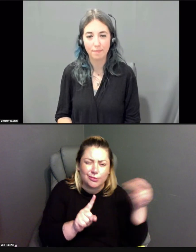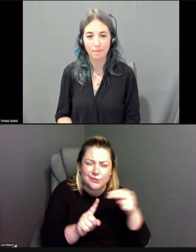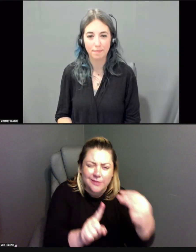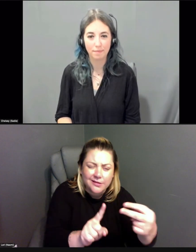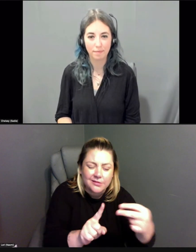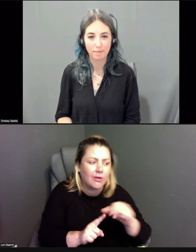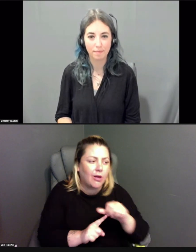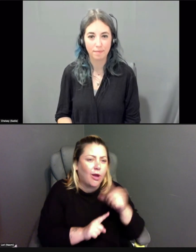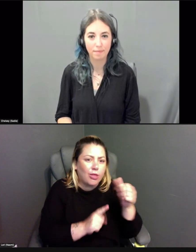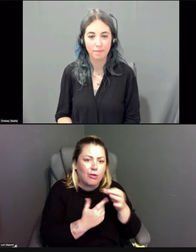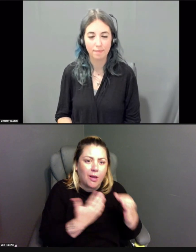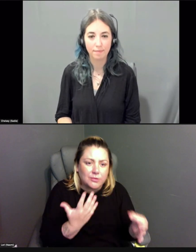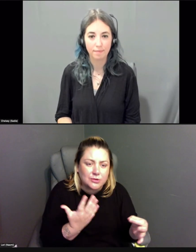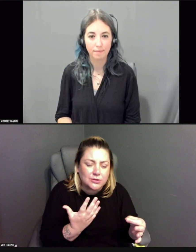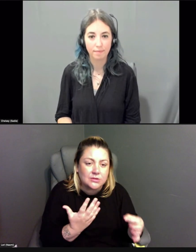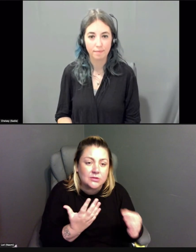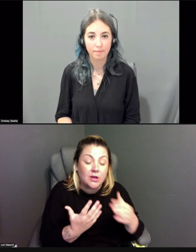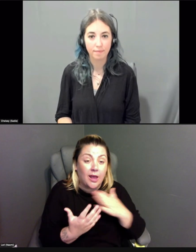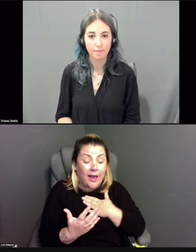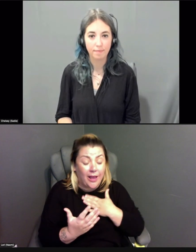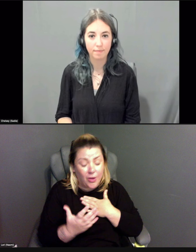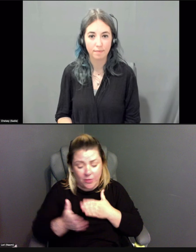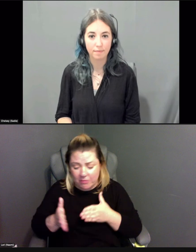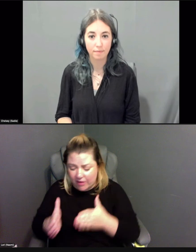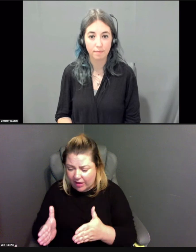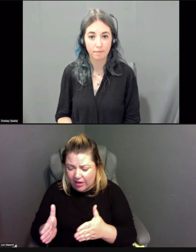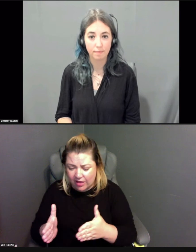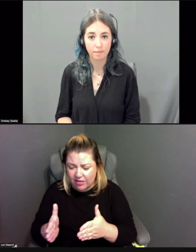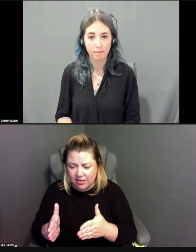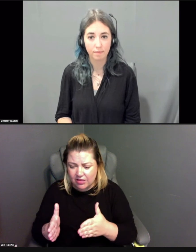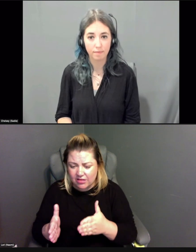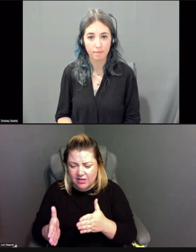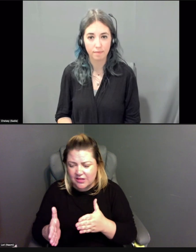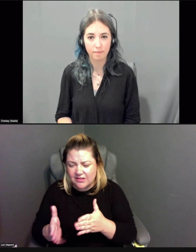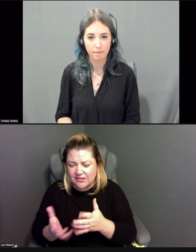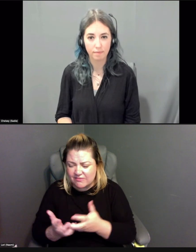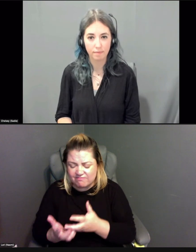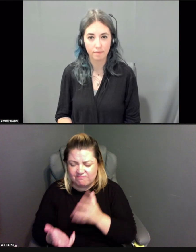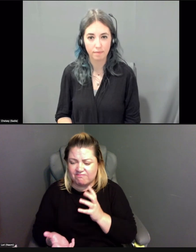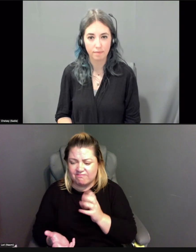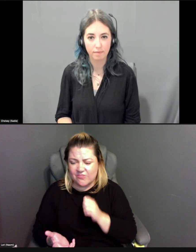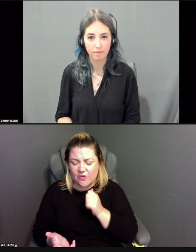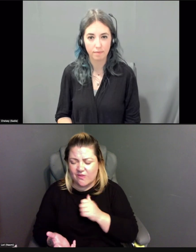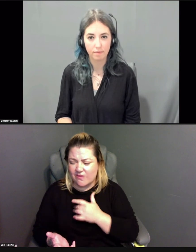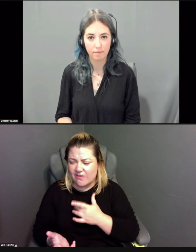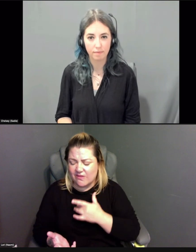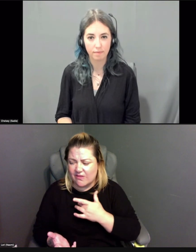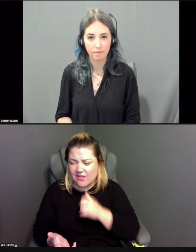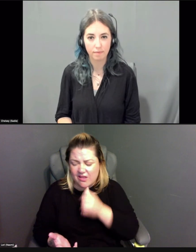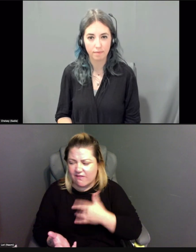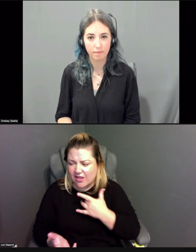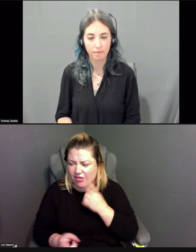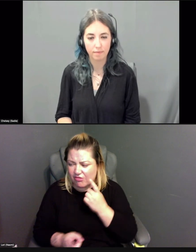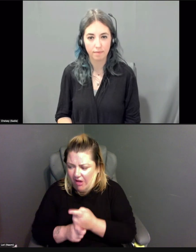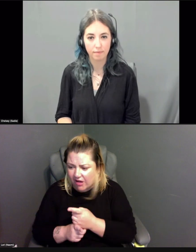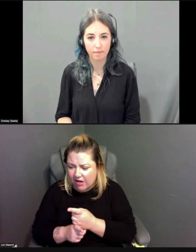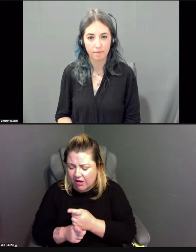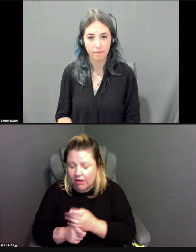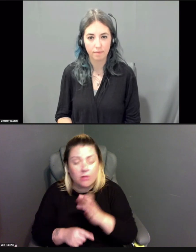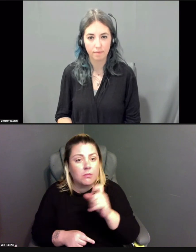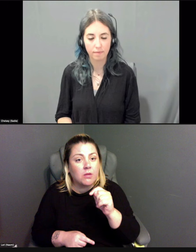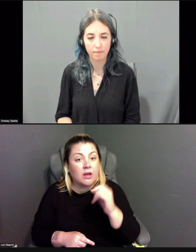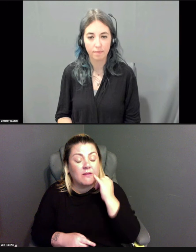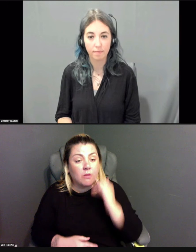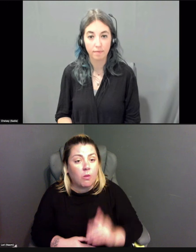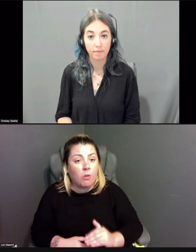something about the path that we're on just doesn't quite feel right to us. But if we've been taught all of our